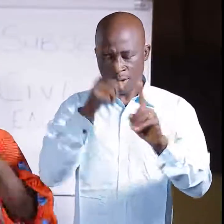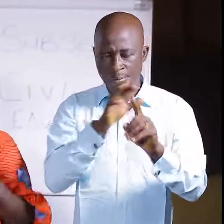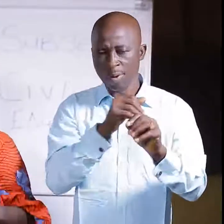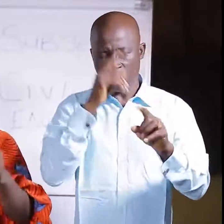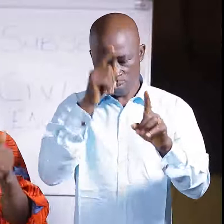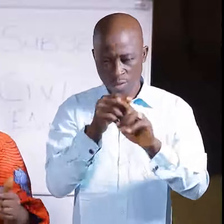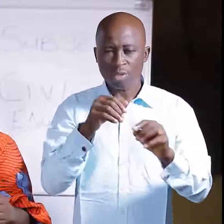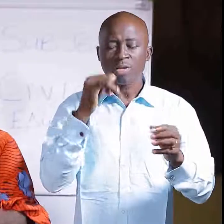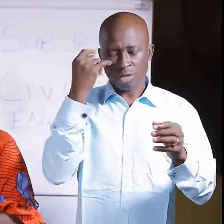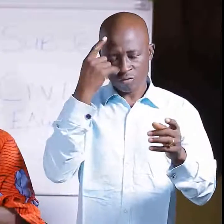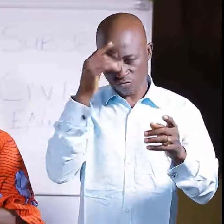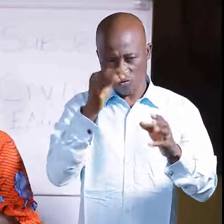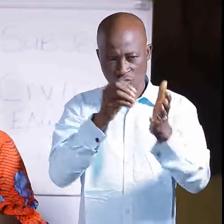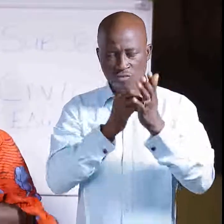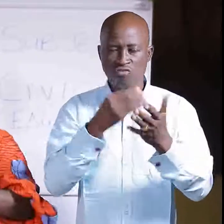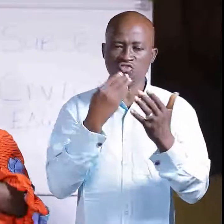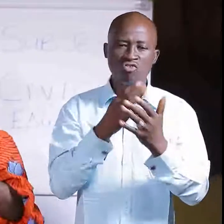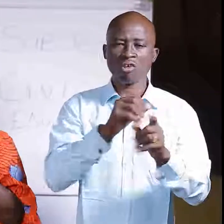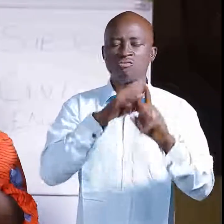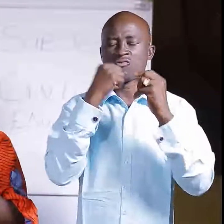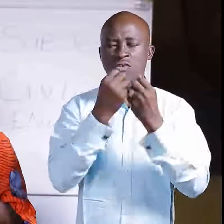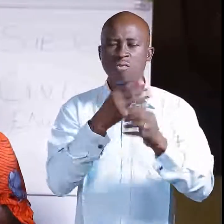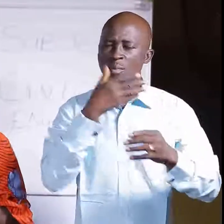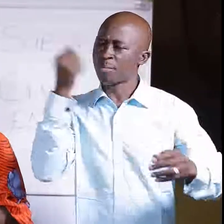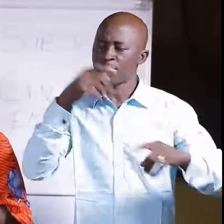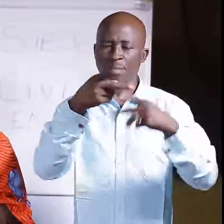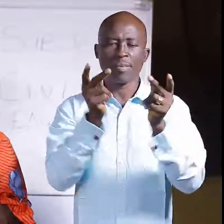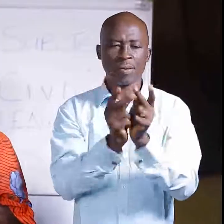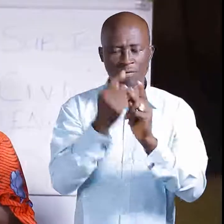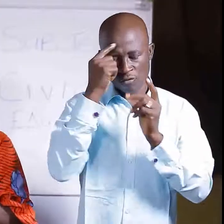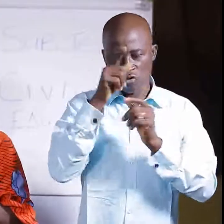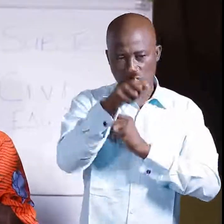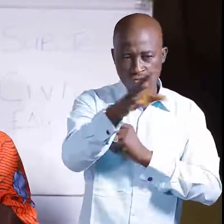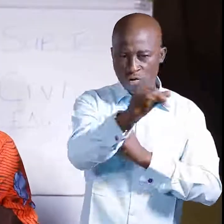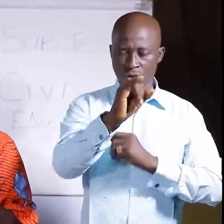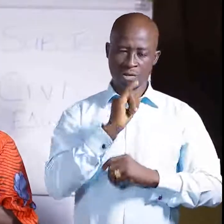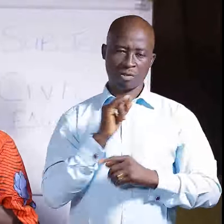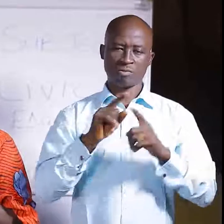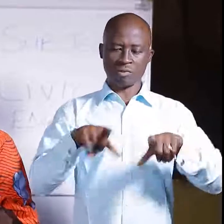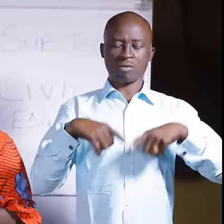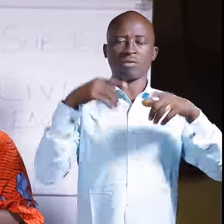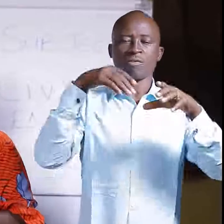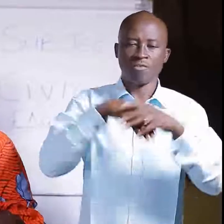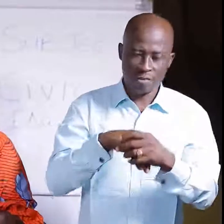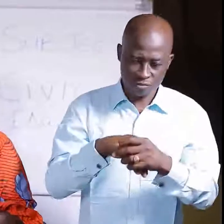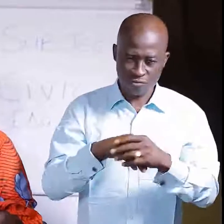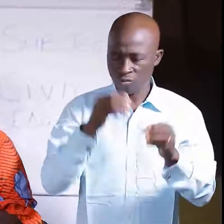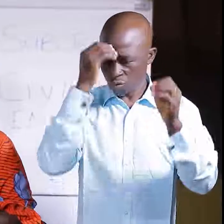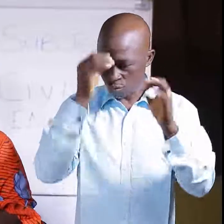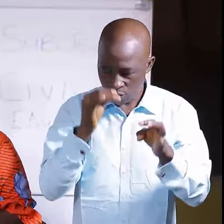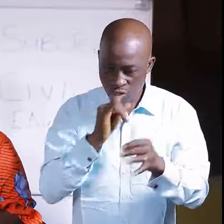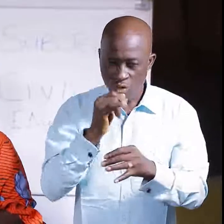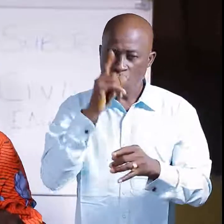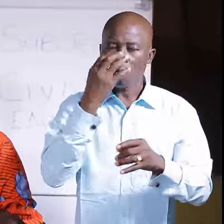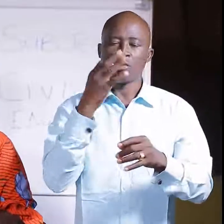objective, it's for your own good. And the society will be a better place for you and I to live in. So obedience